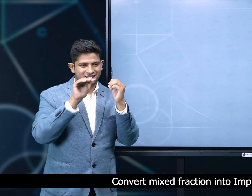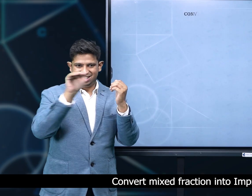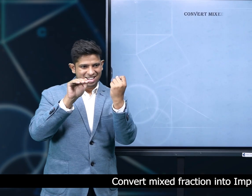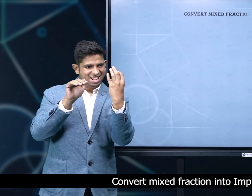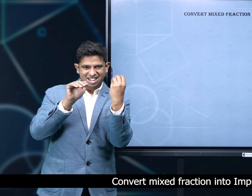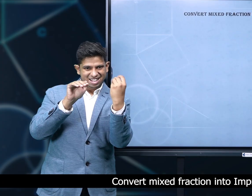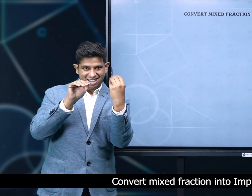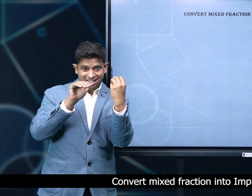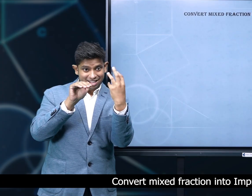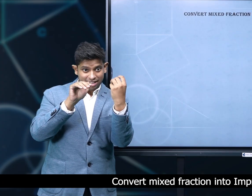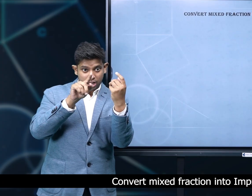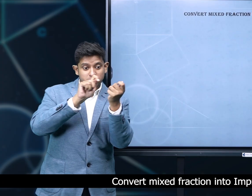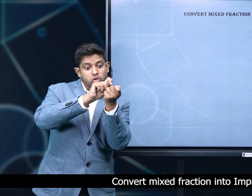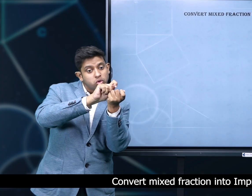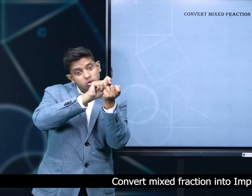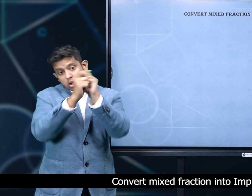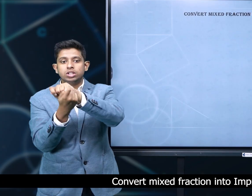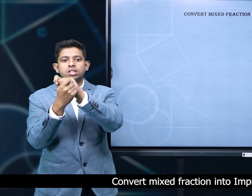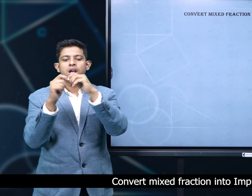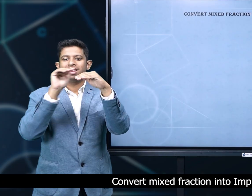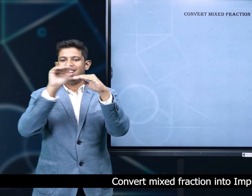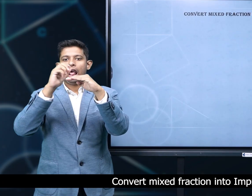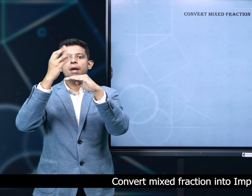Convert mixed fraction into improper fraction.